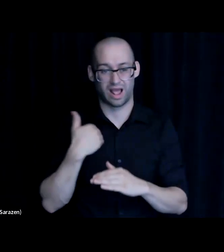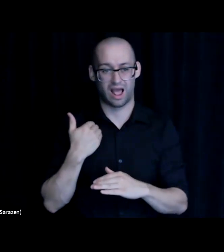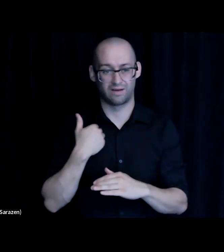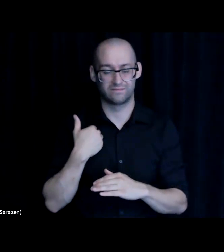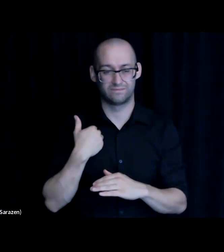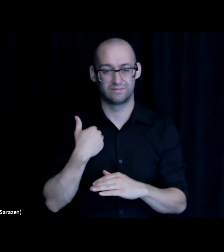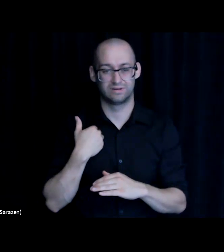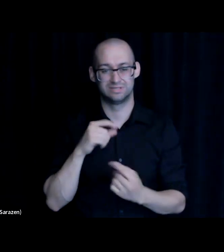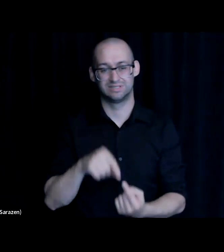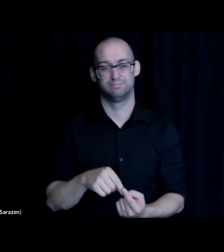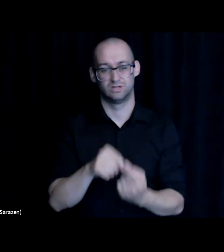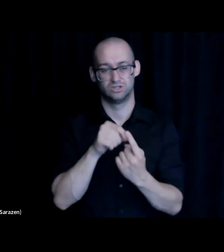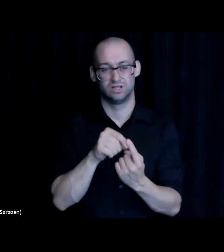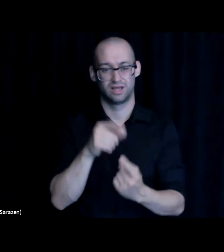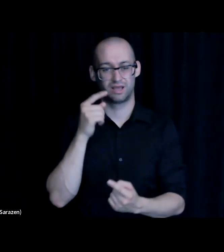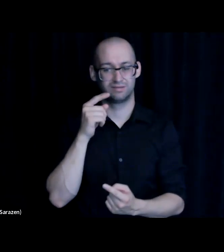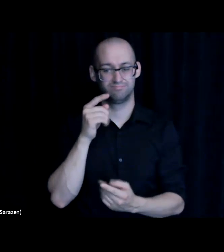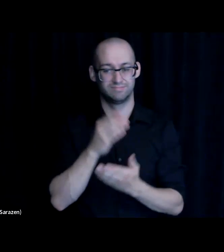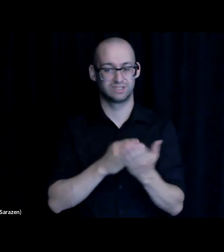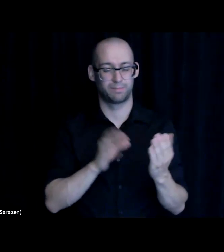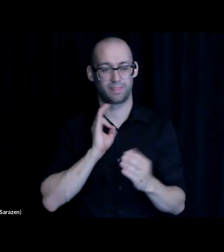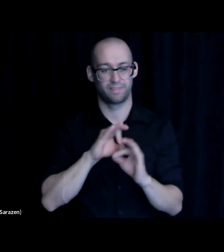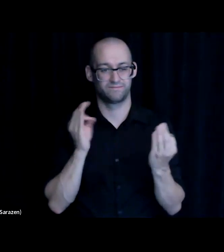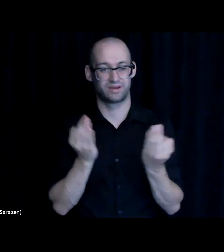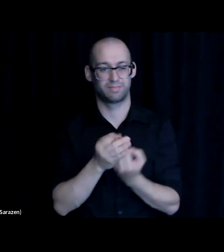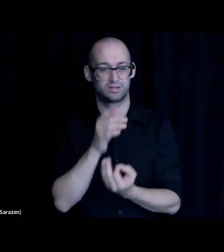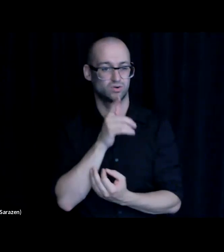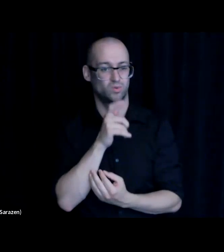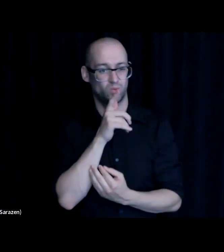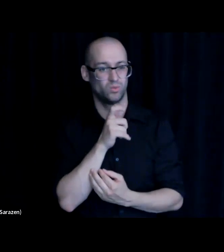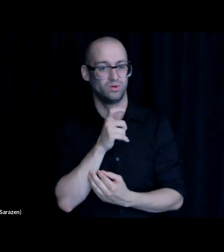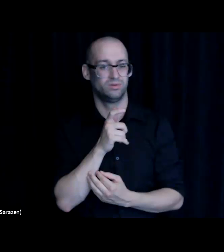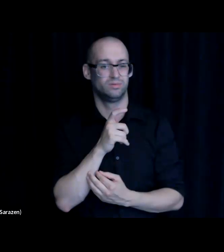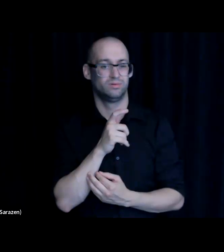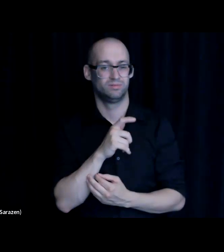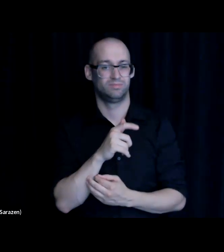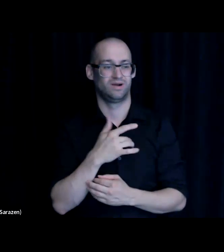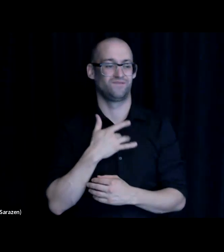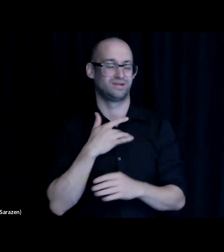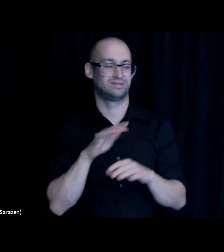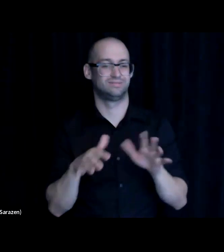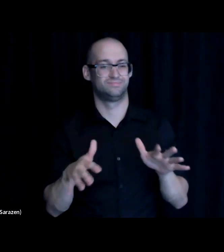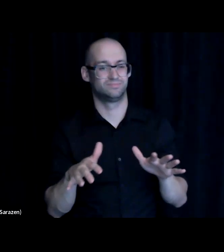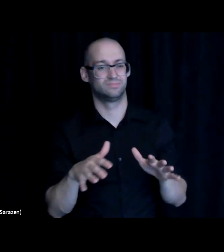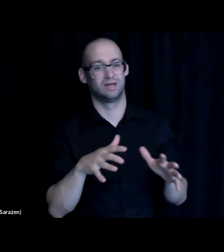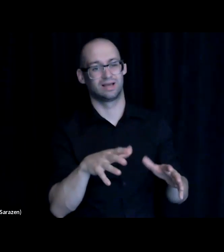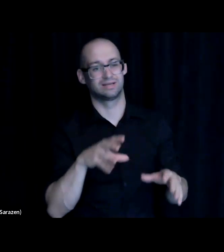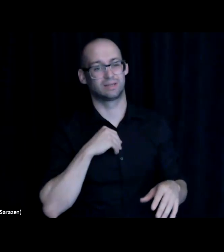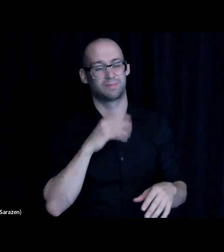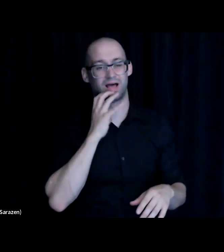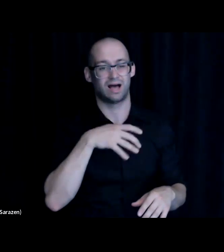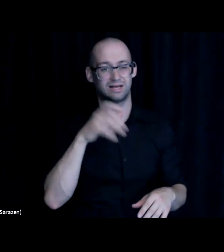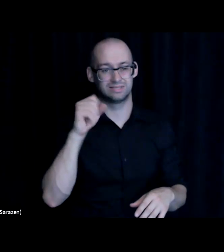us, especially some of the families who were hesitant to accept hotspots